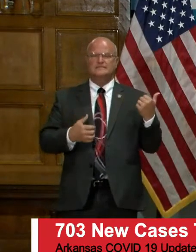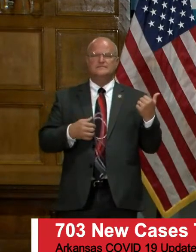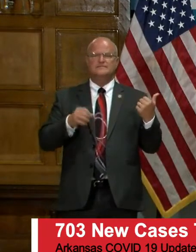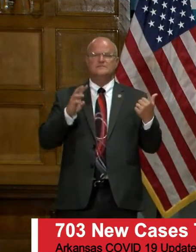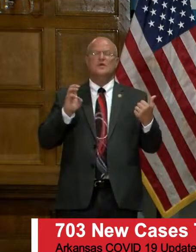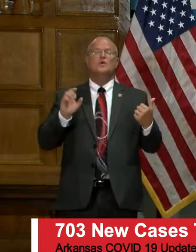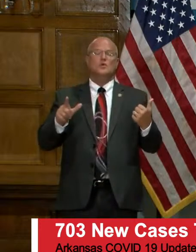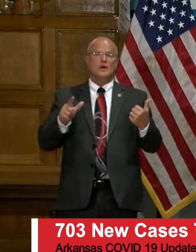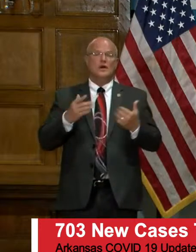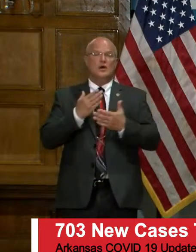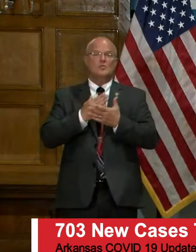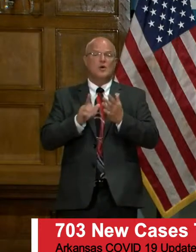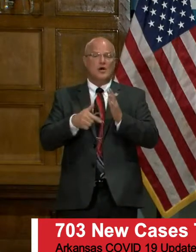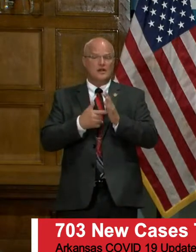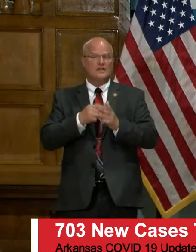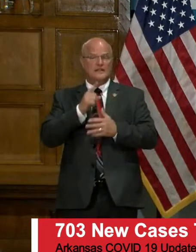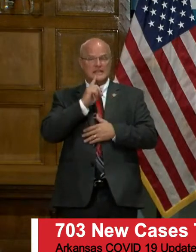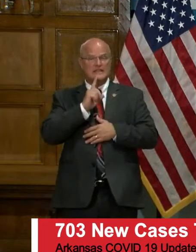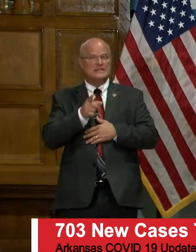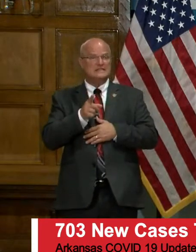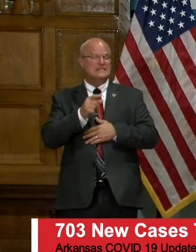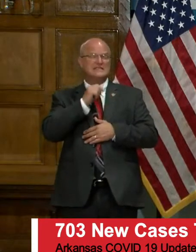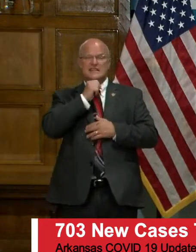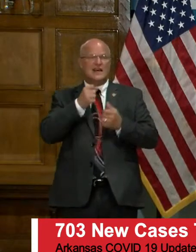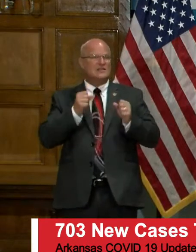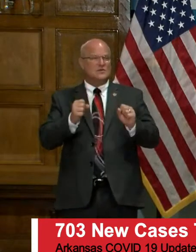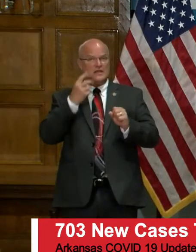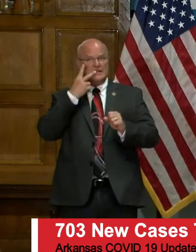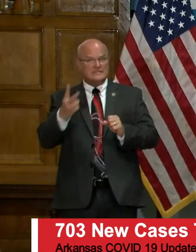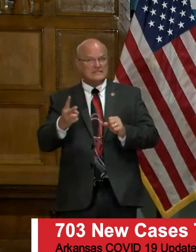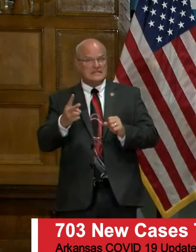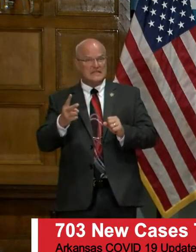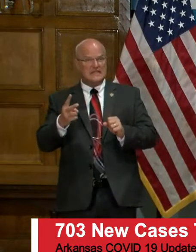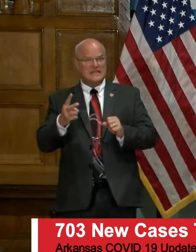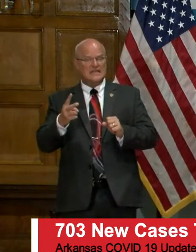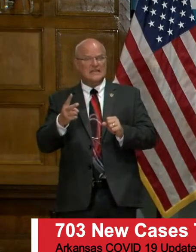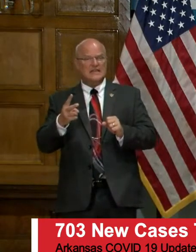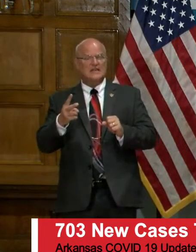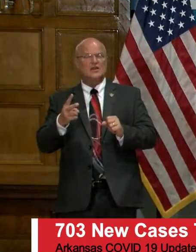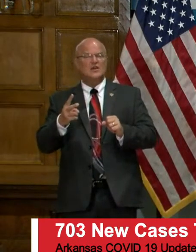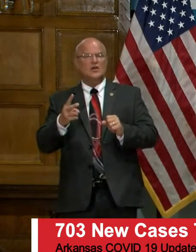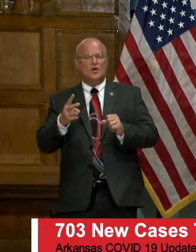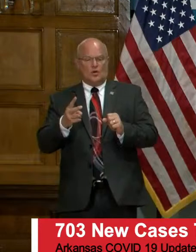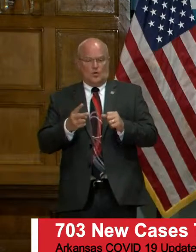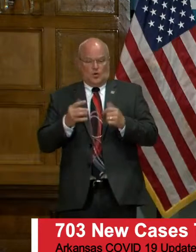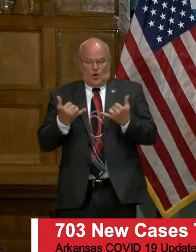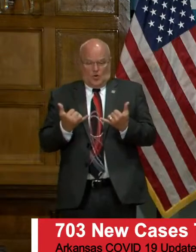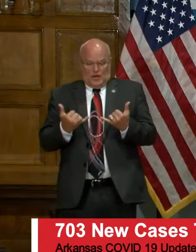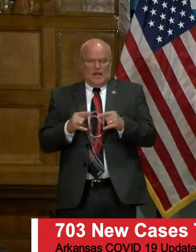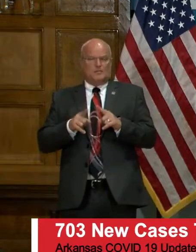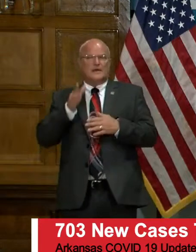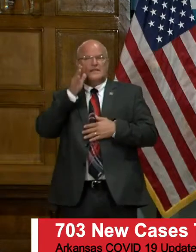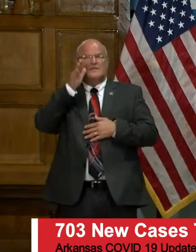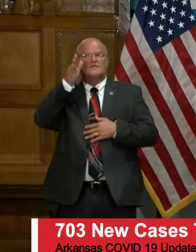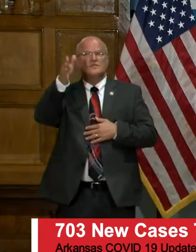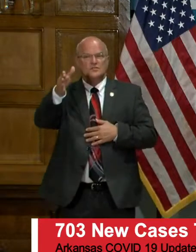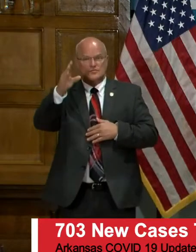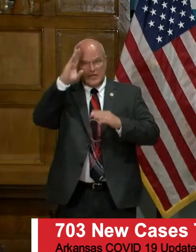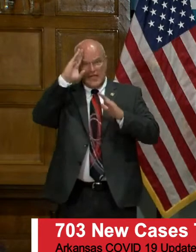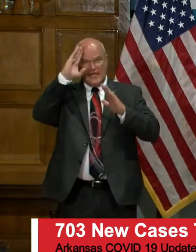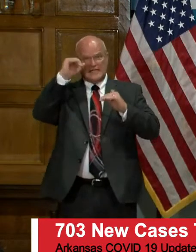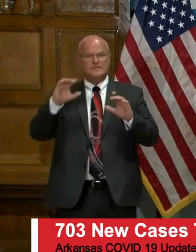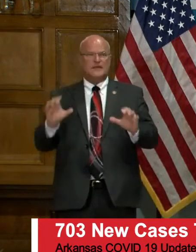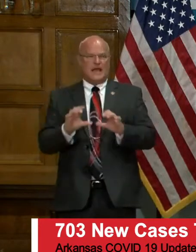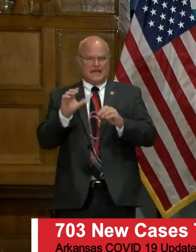Well, you know, part of this is not trying to see where the puck is now, but where the puck is going, and anticipating how